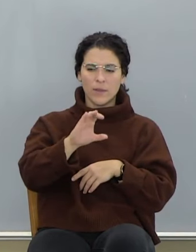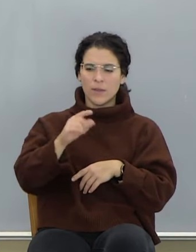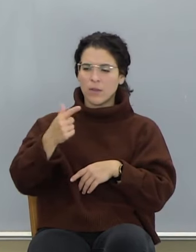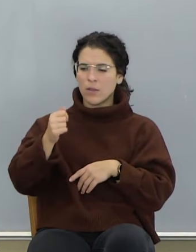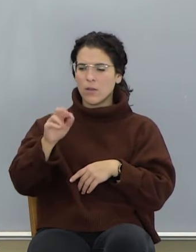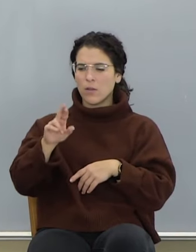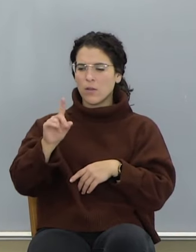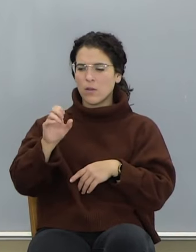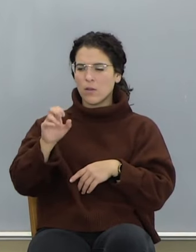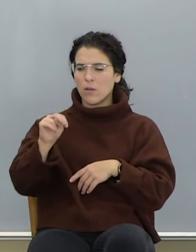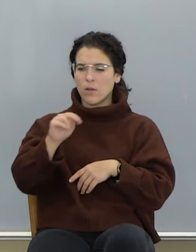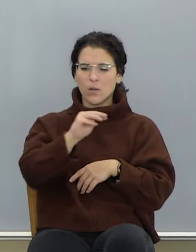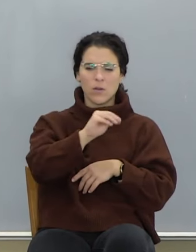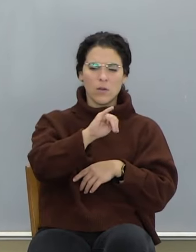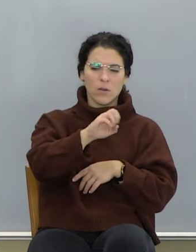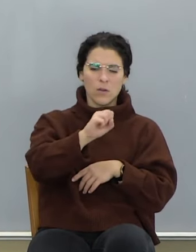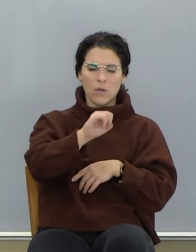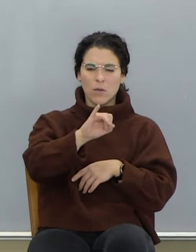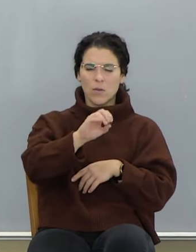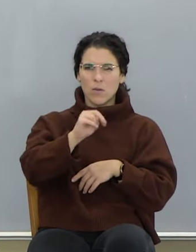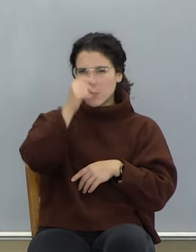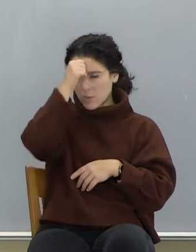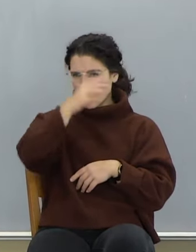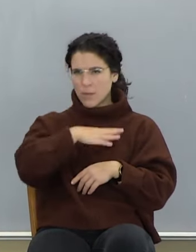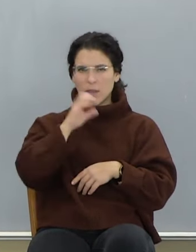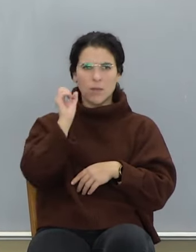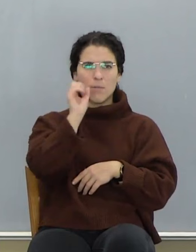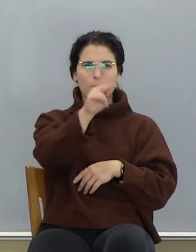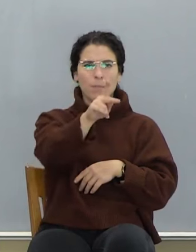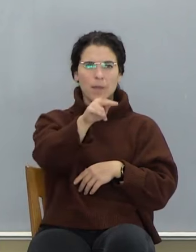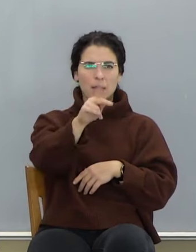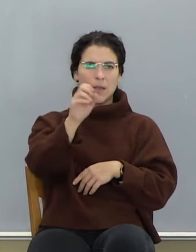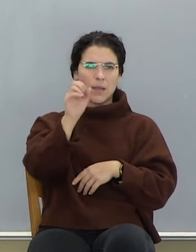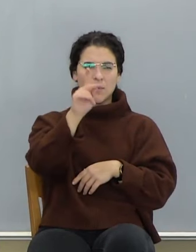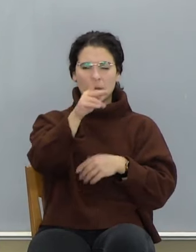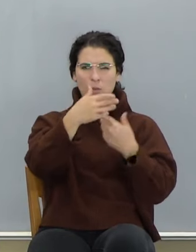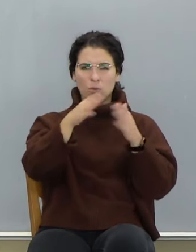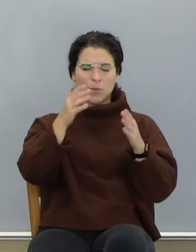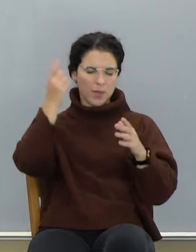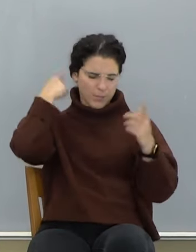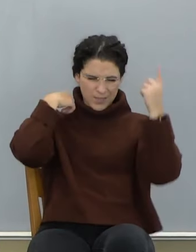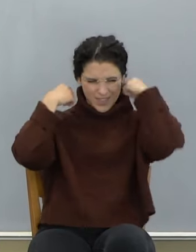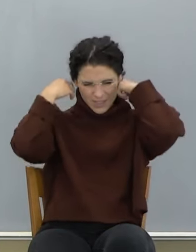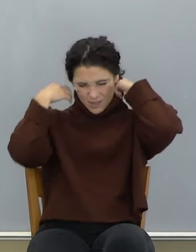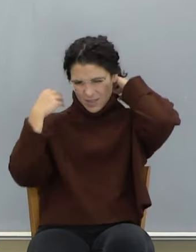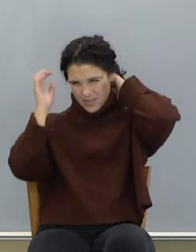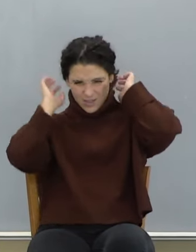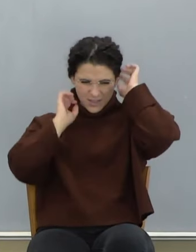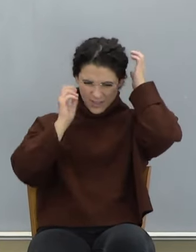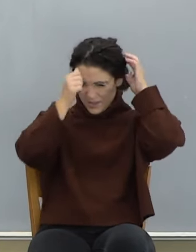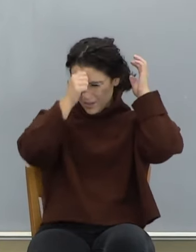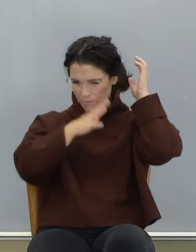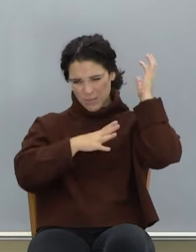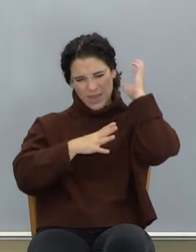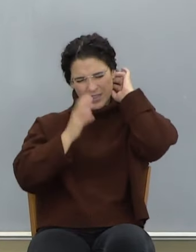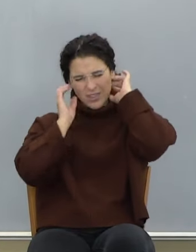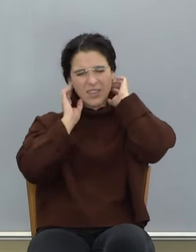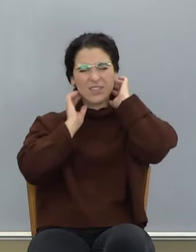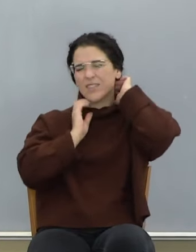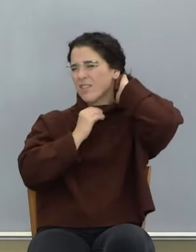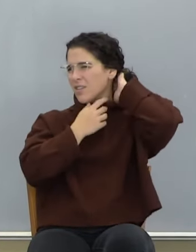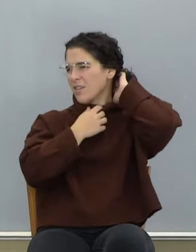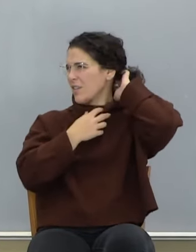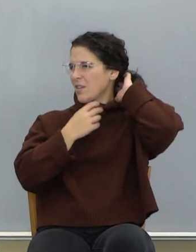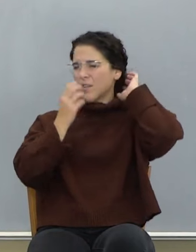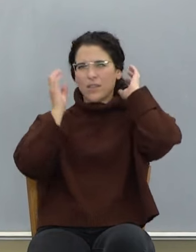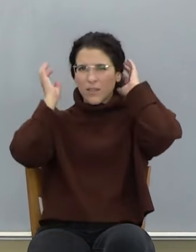keep, there was a guy in the back of the room and he's picking. And you know, I mean, and you know, I